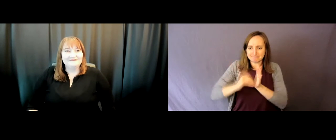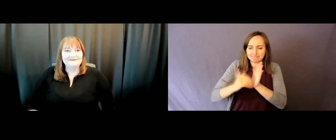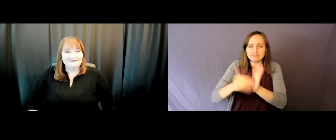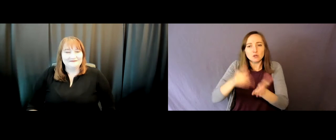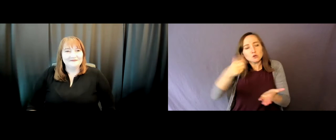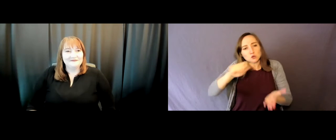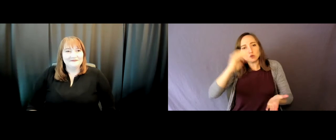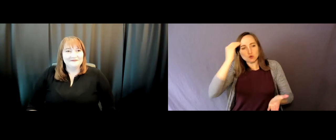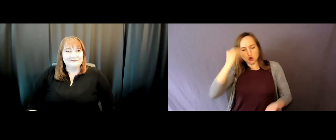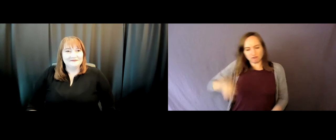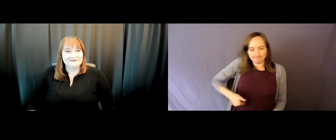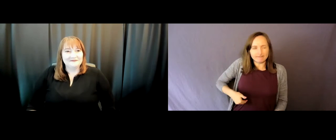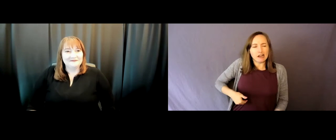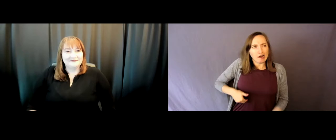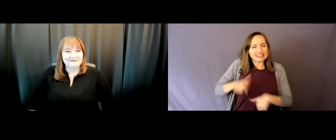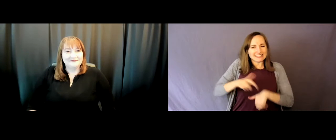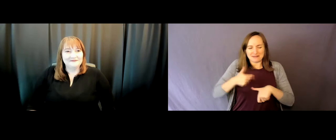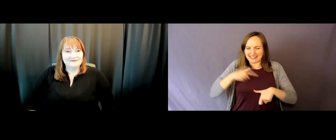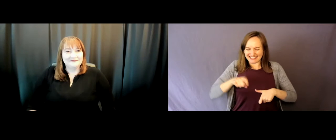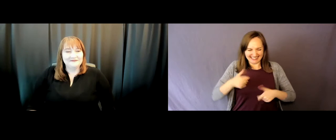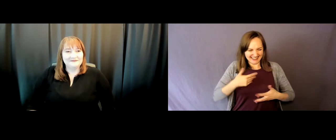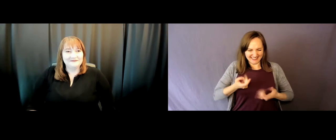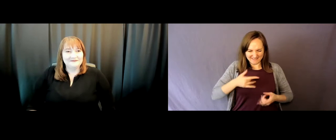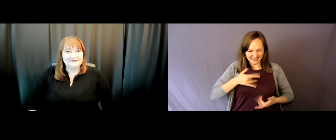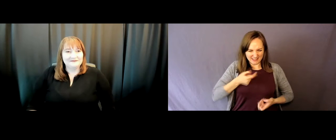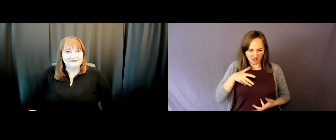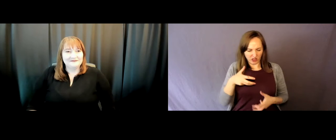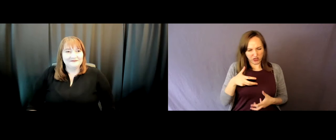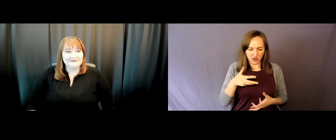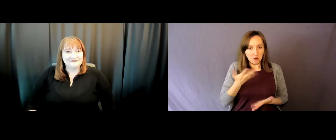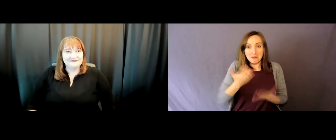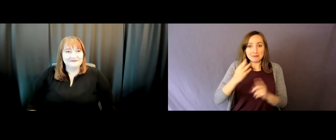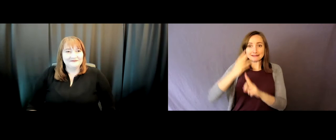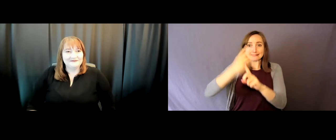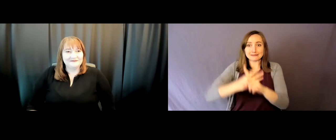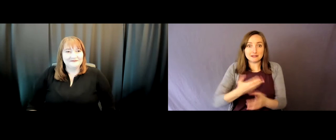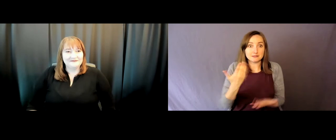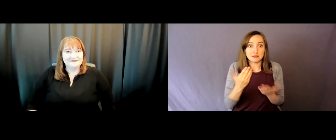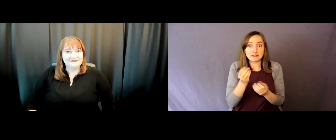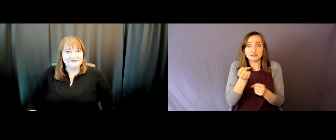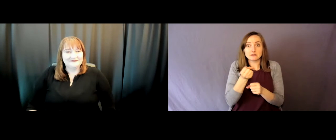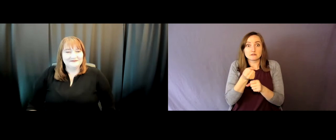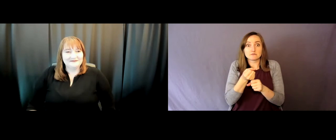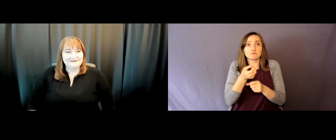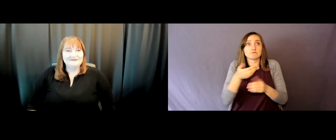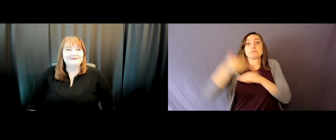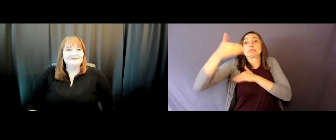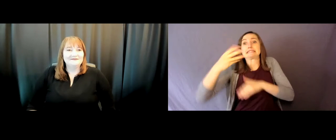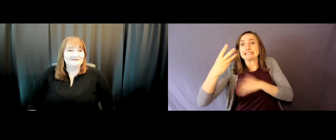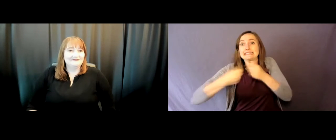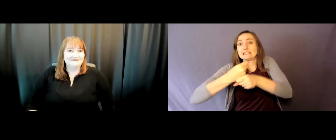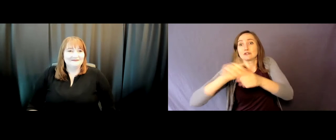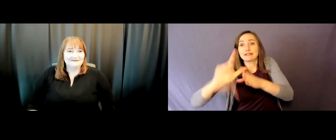again, when you need a clearing, and so it could be 6 months from now, it could be 6 years from now. I don't know. Yeah. But